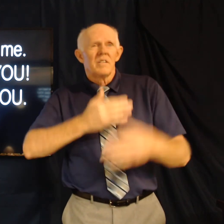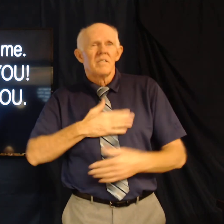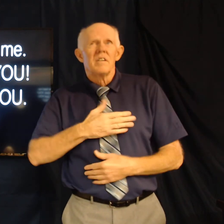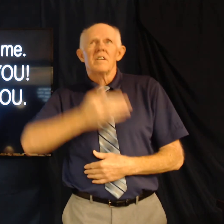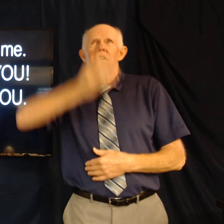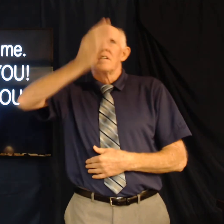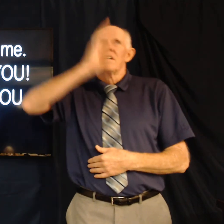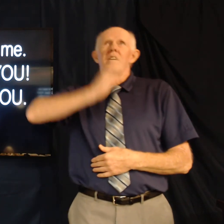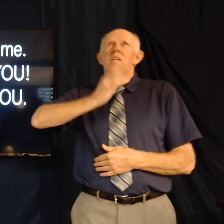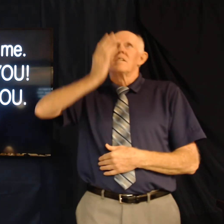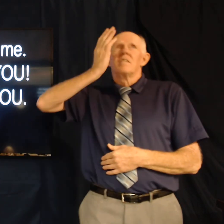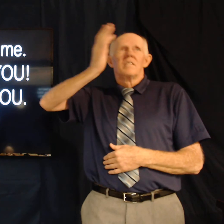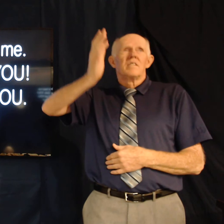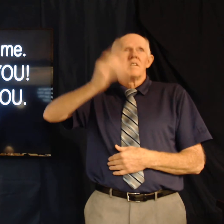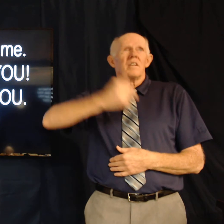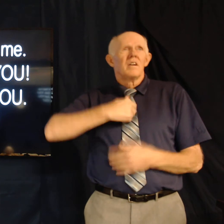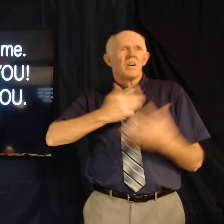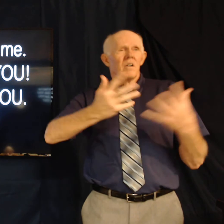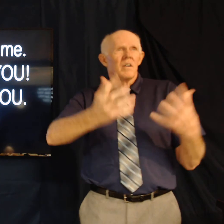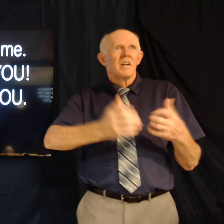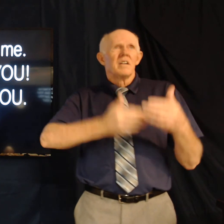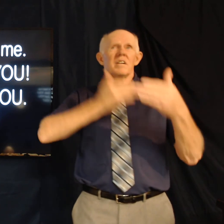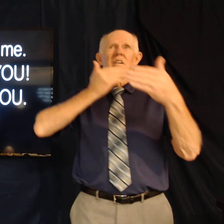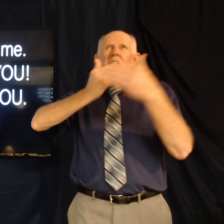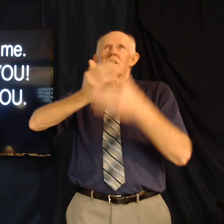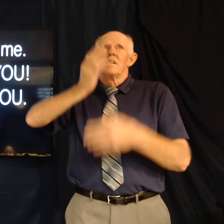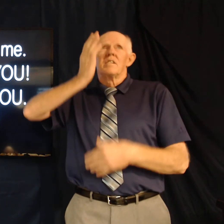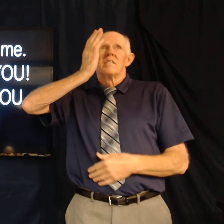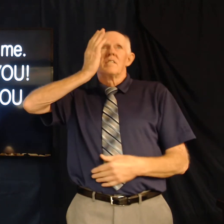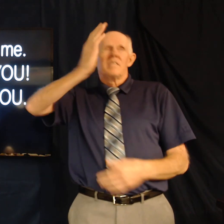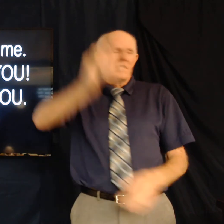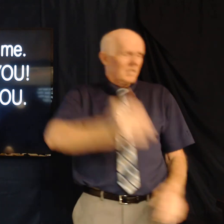God to you. I want near to you.